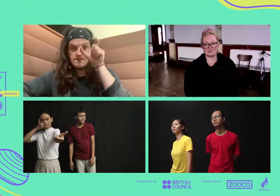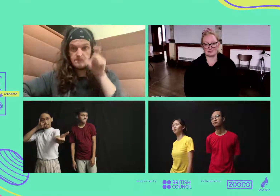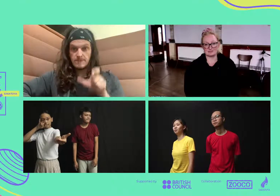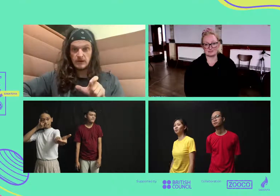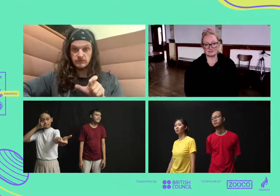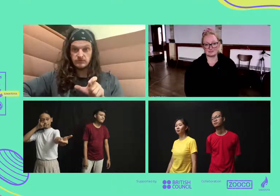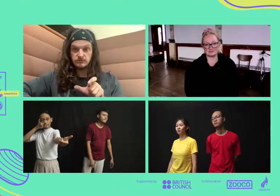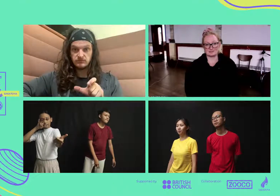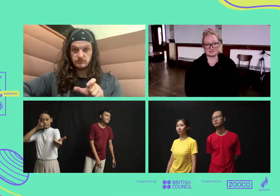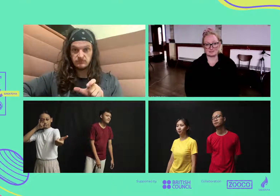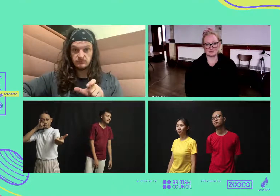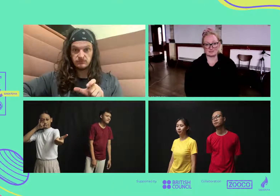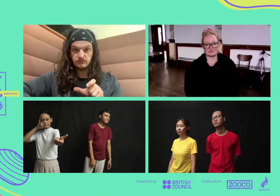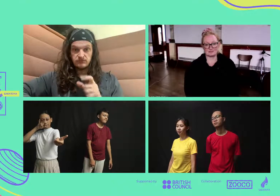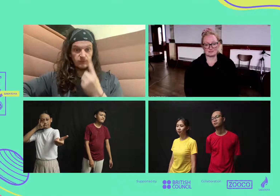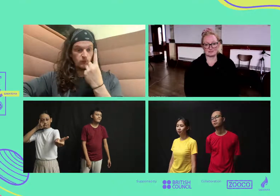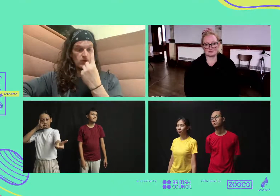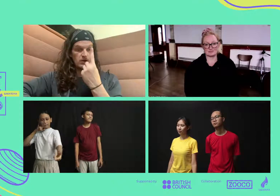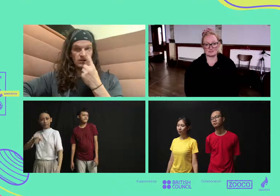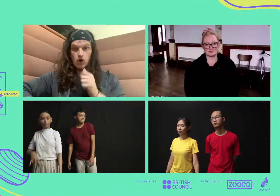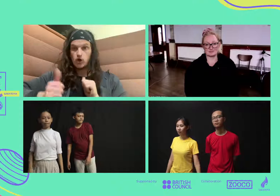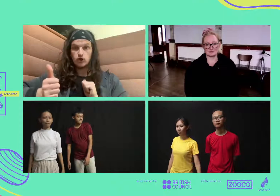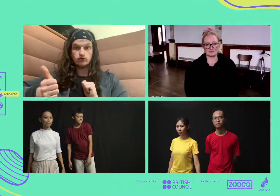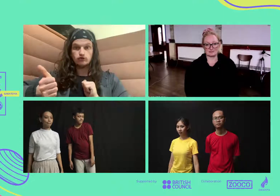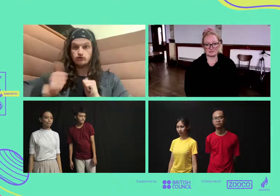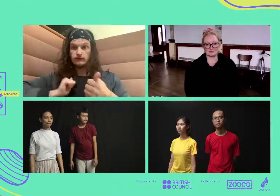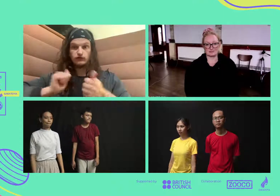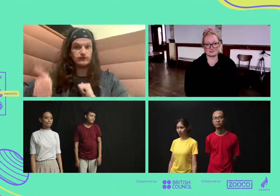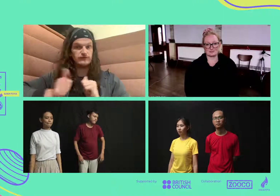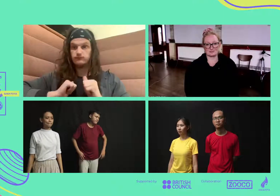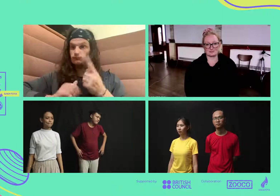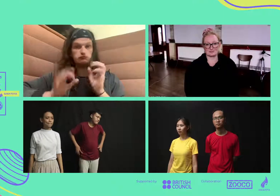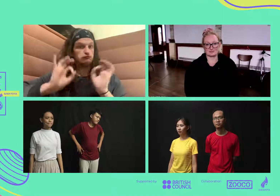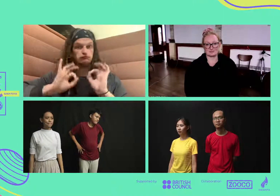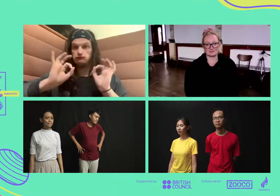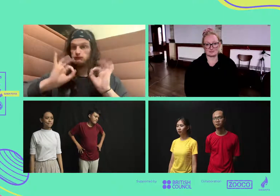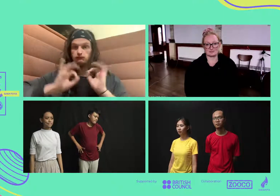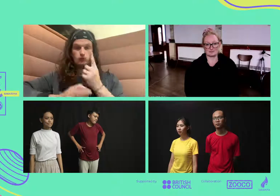be shifting between two. So if it was one person,